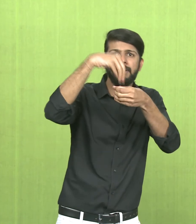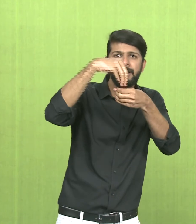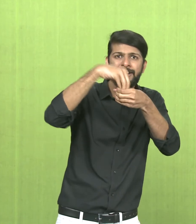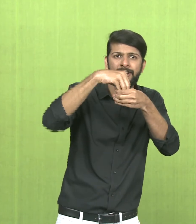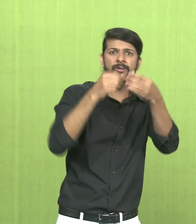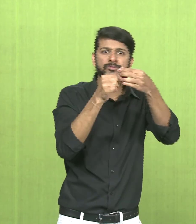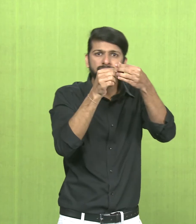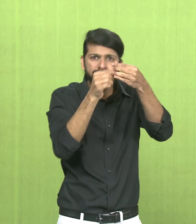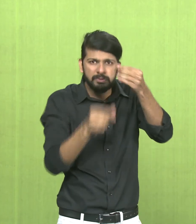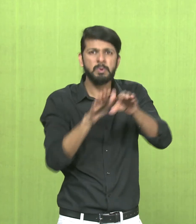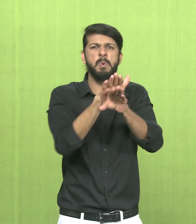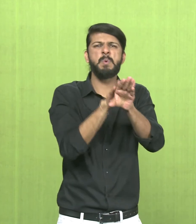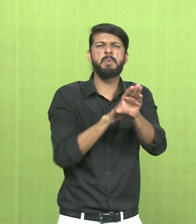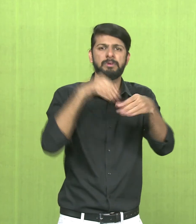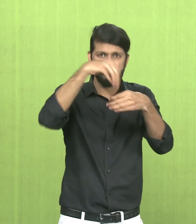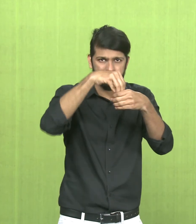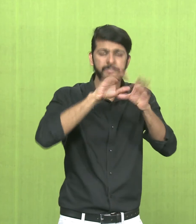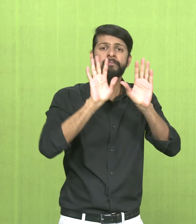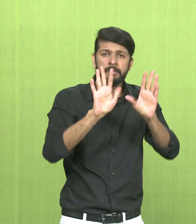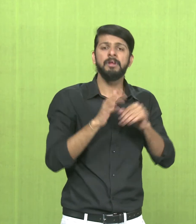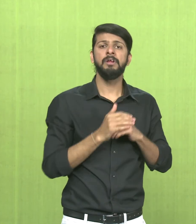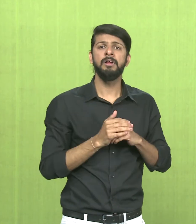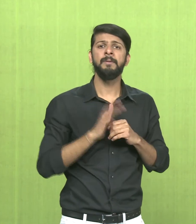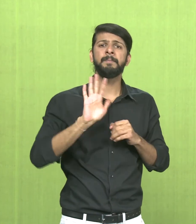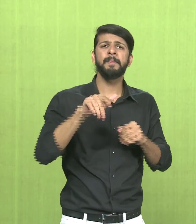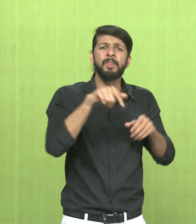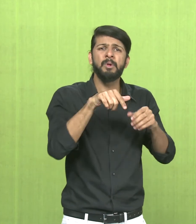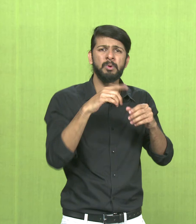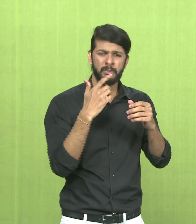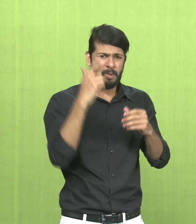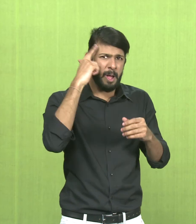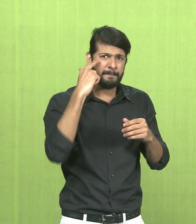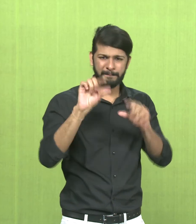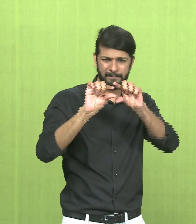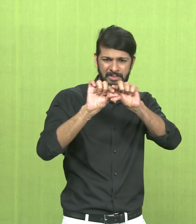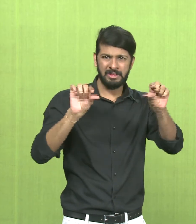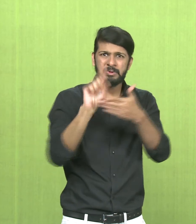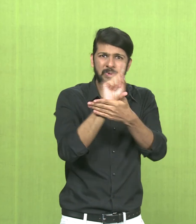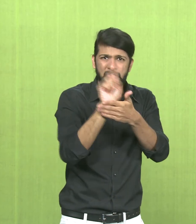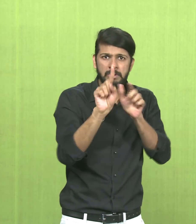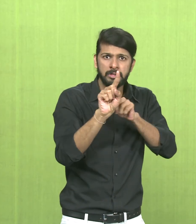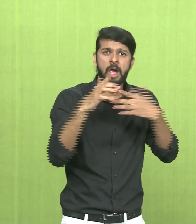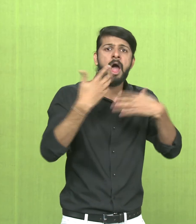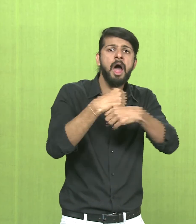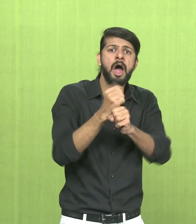slowly heating wood or other substances, organic substances, in a kiln without